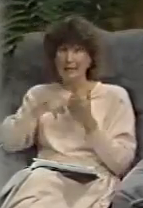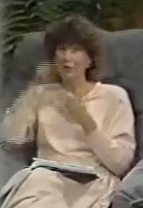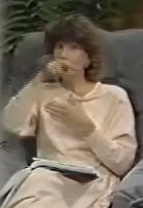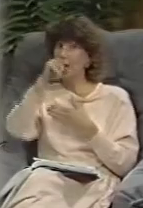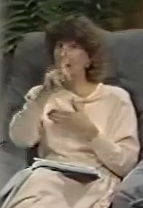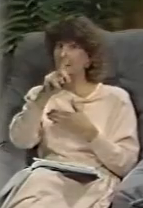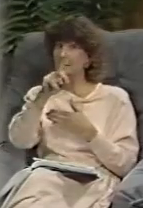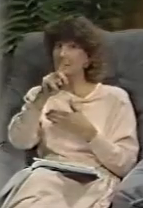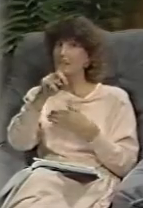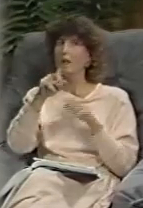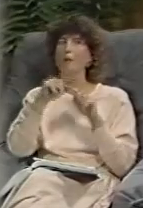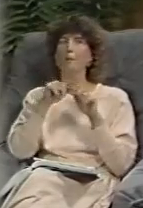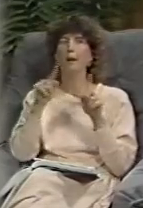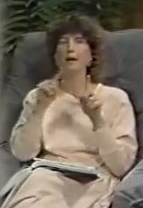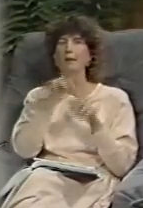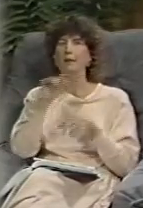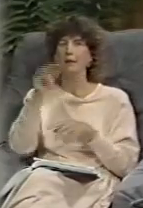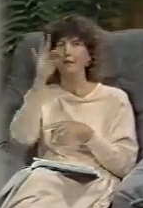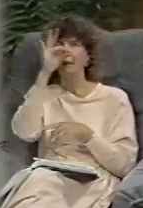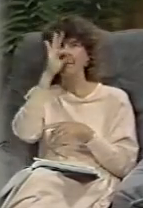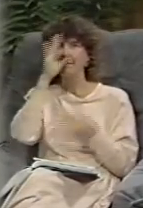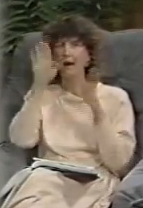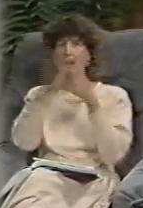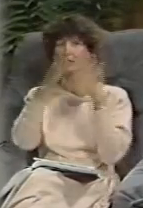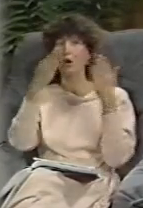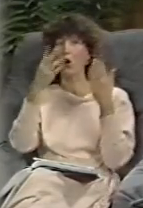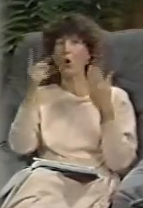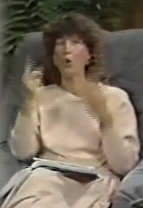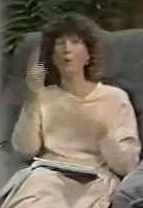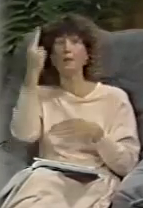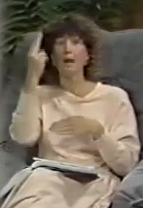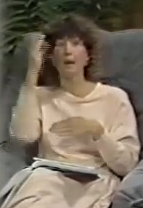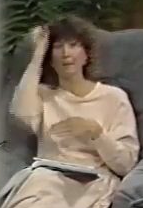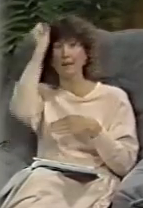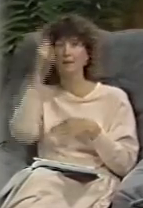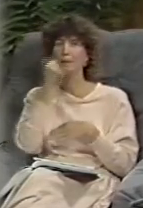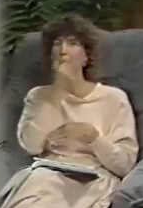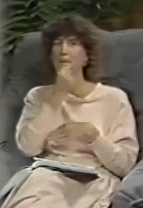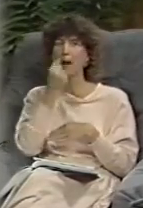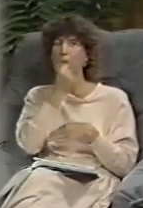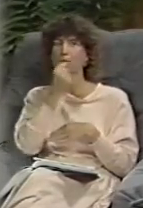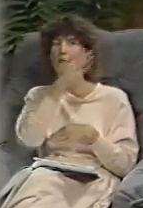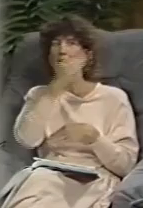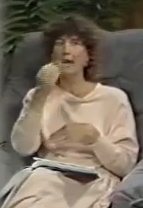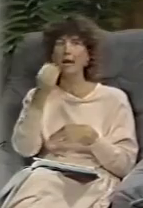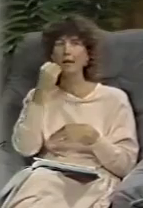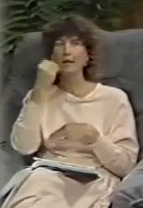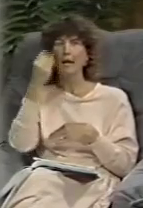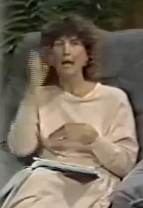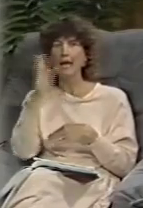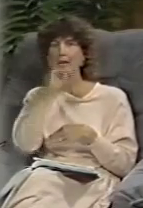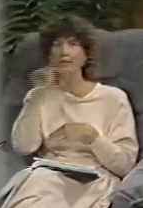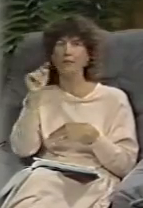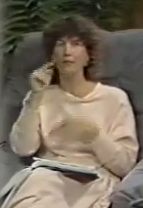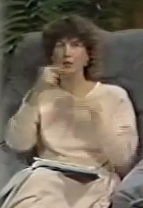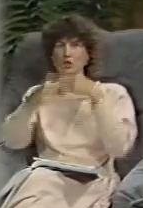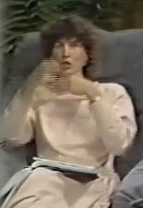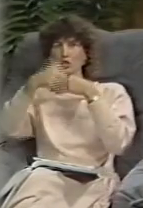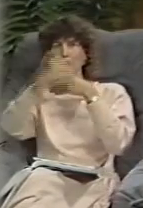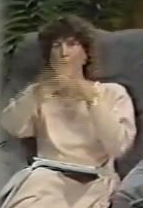He jumped, but the fox opened up his mouth and ate the